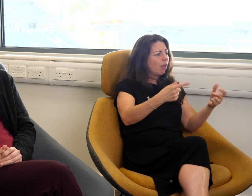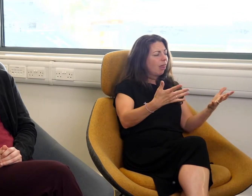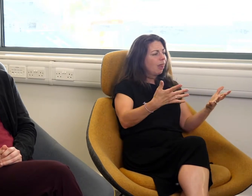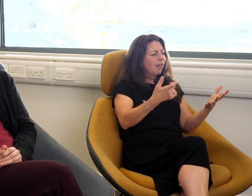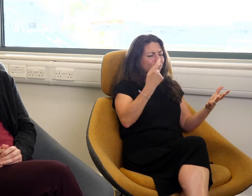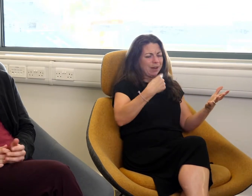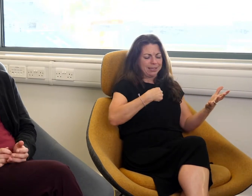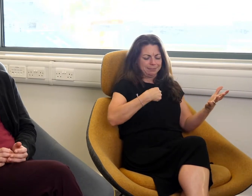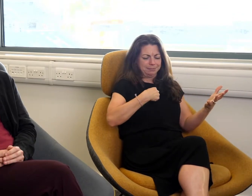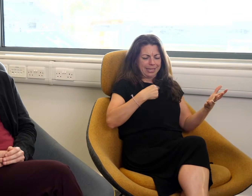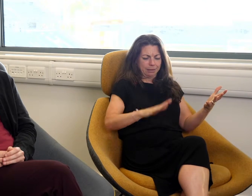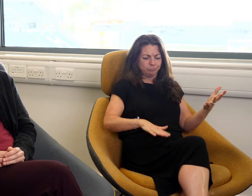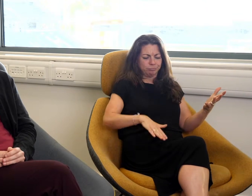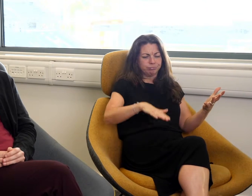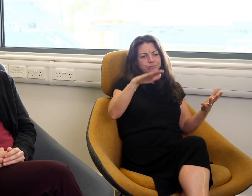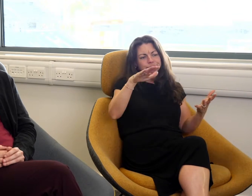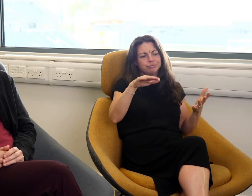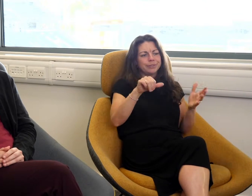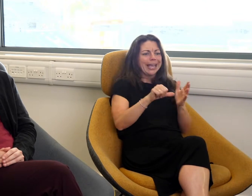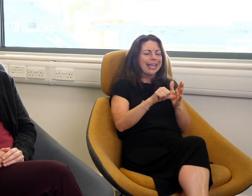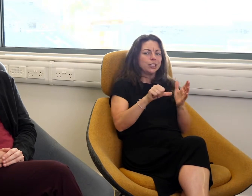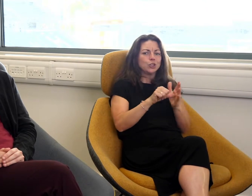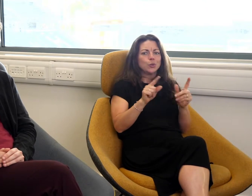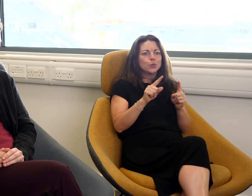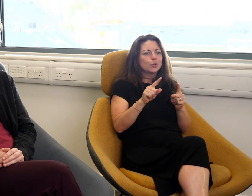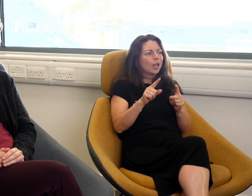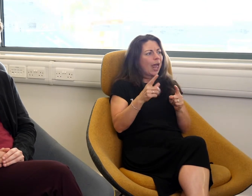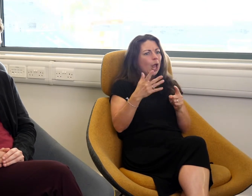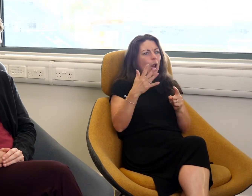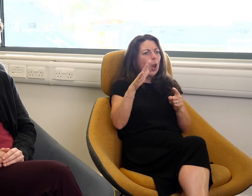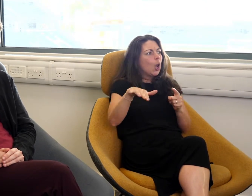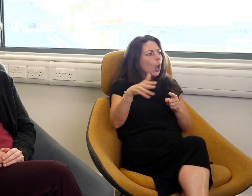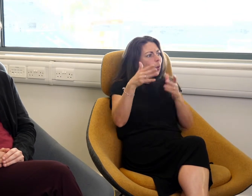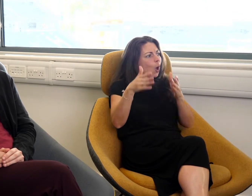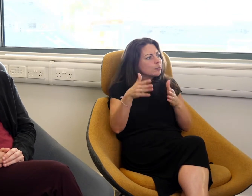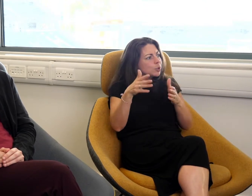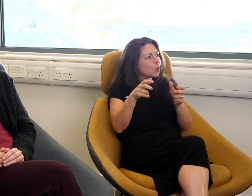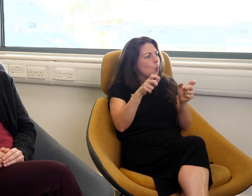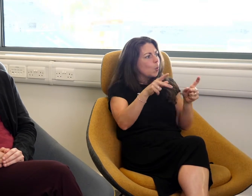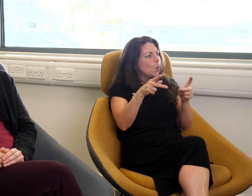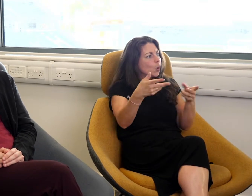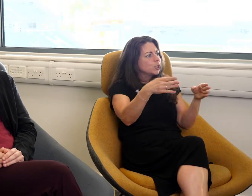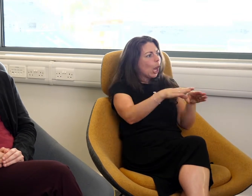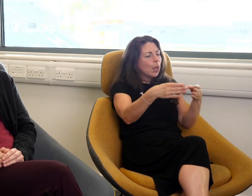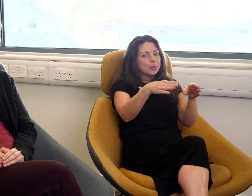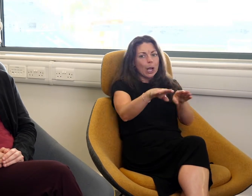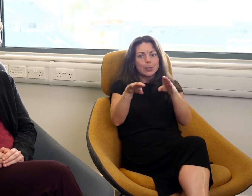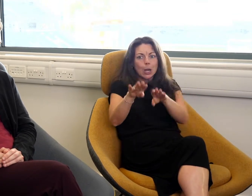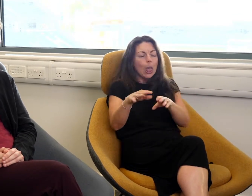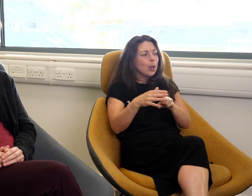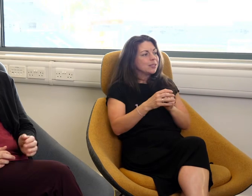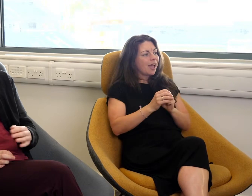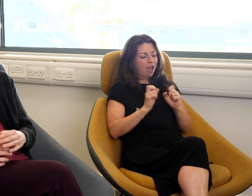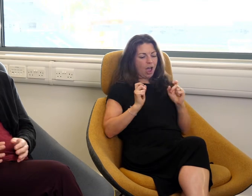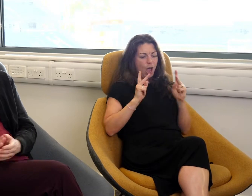about growing up, so things like my local hospital having wards closing, the high streets having shops